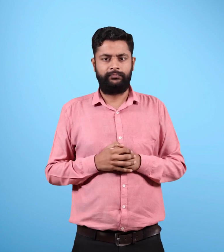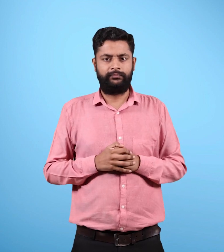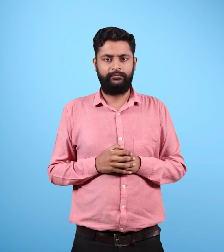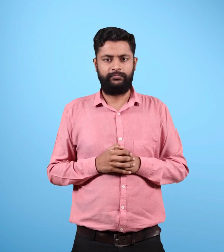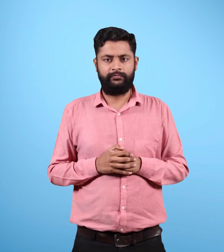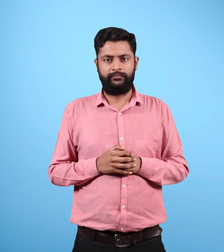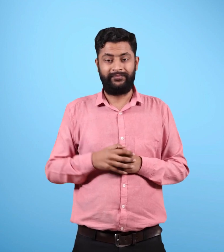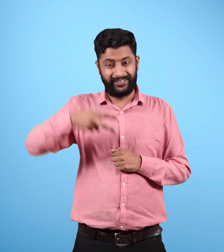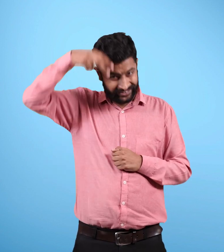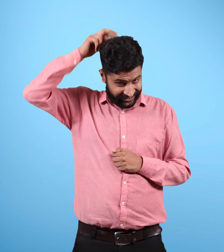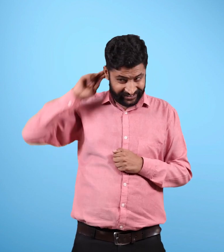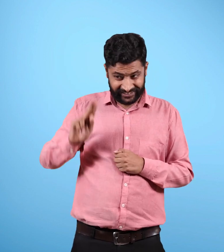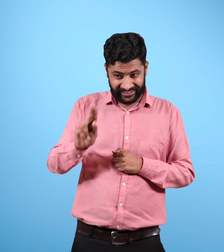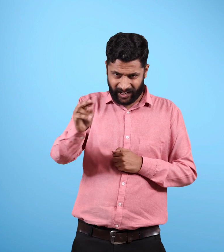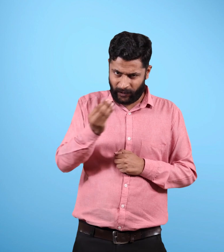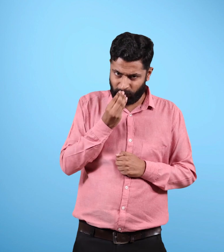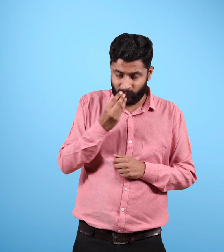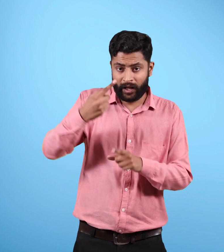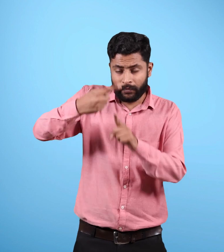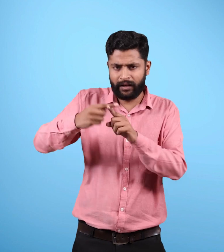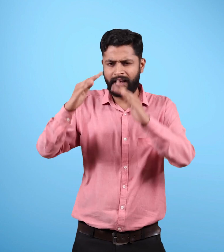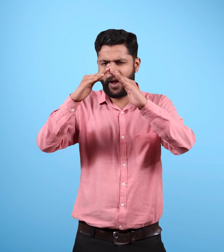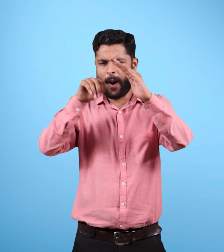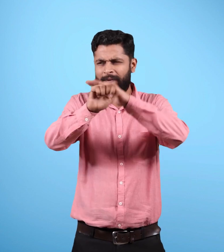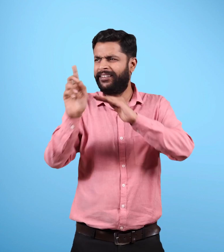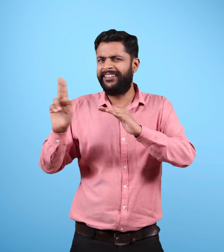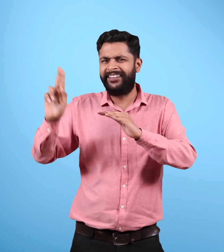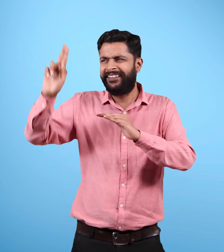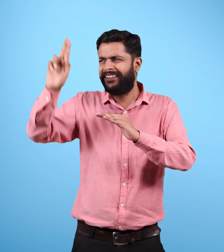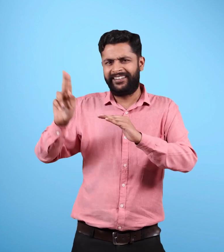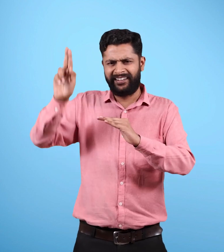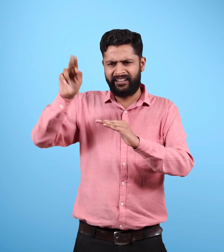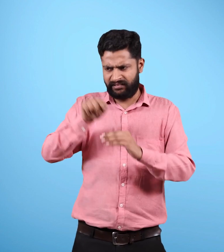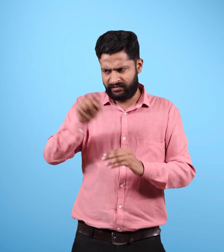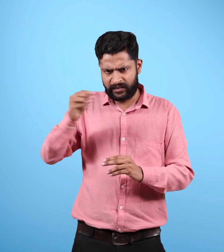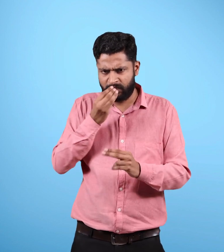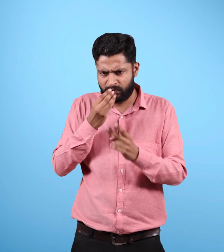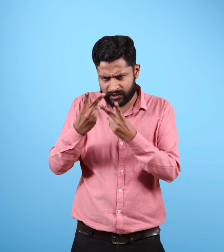food. Is the food different from that of a house lizard?